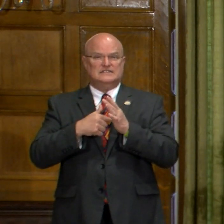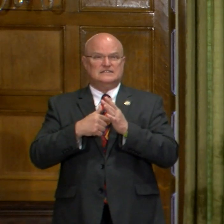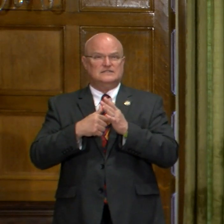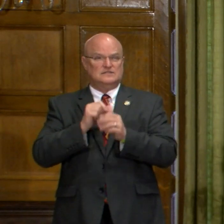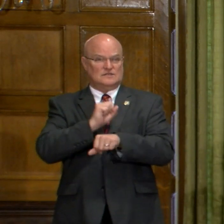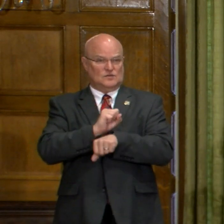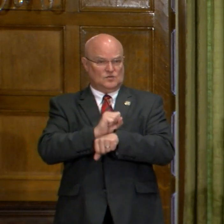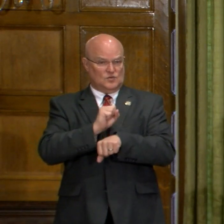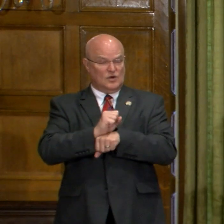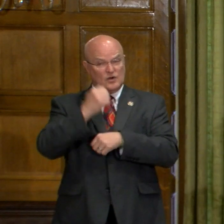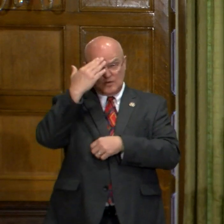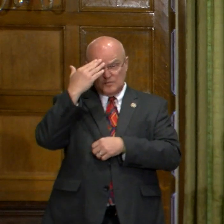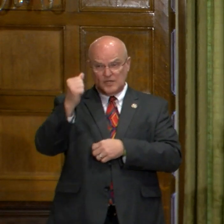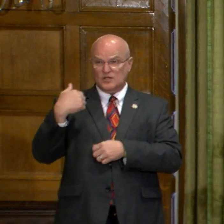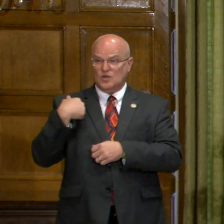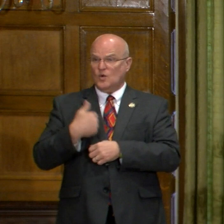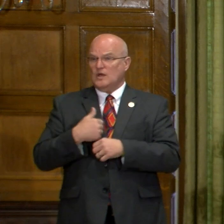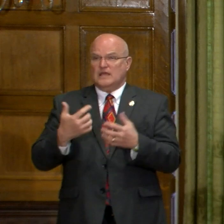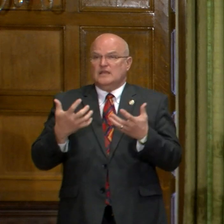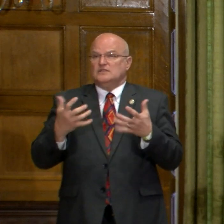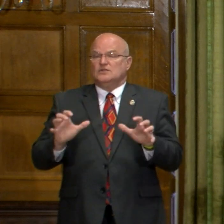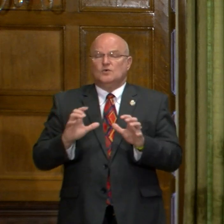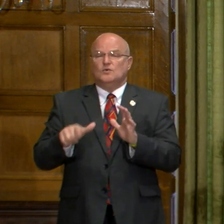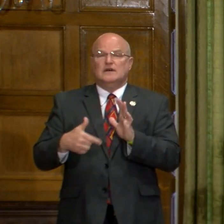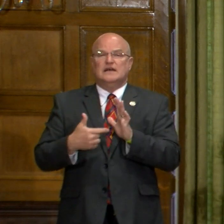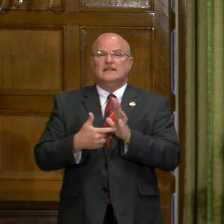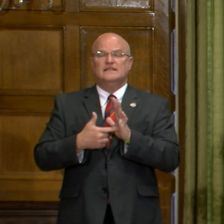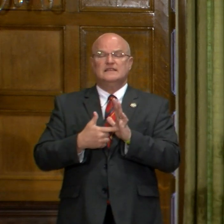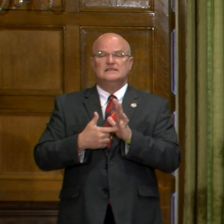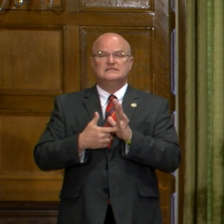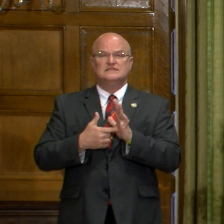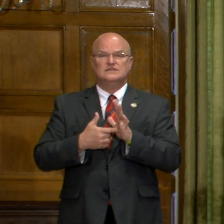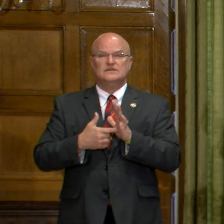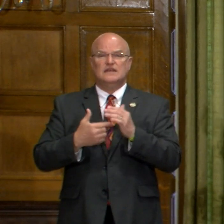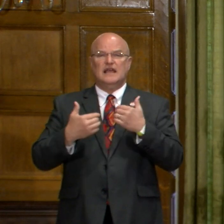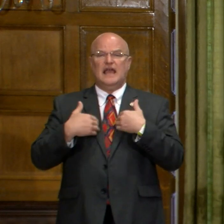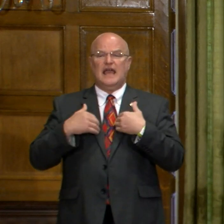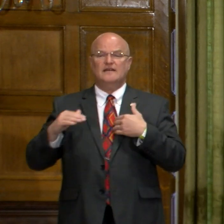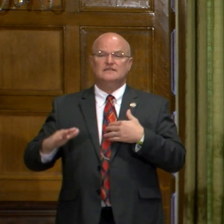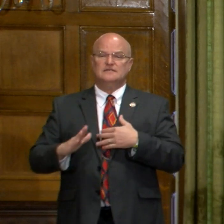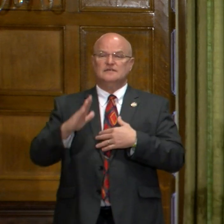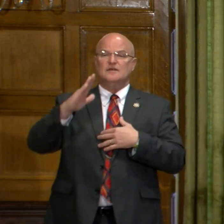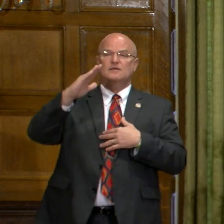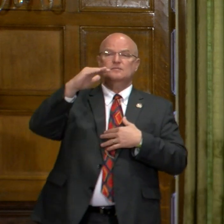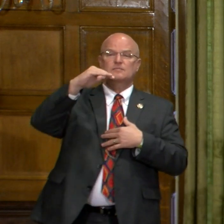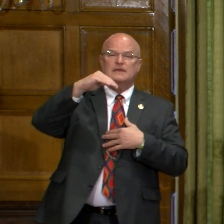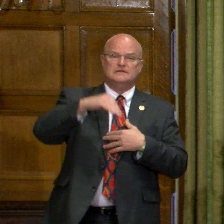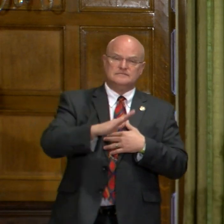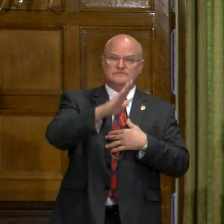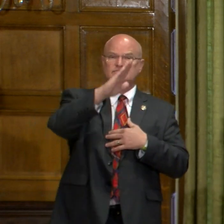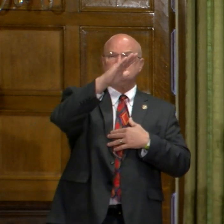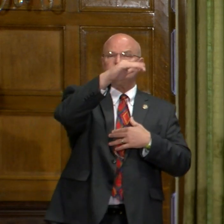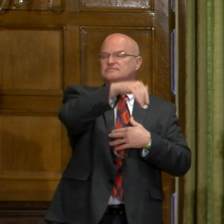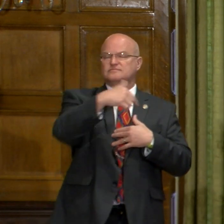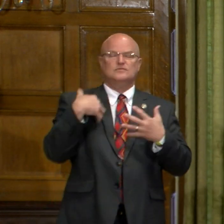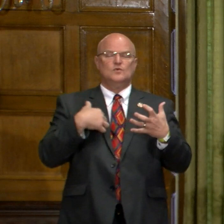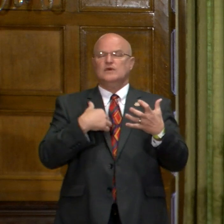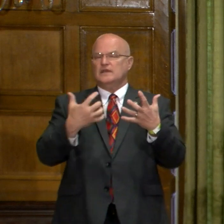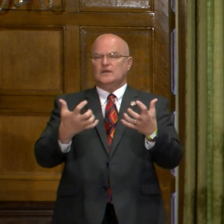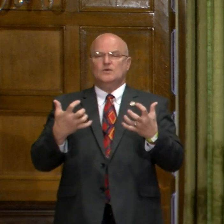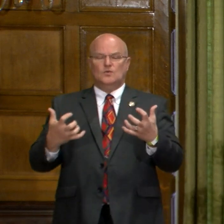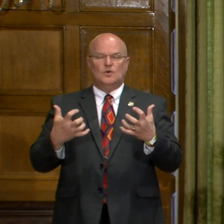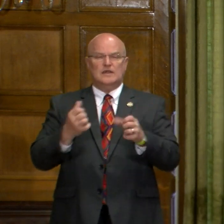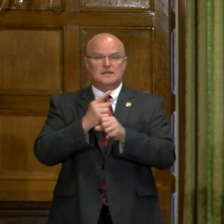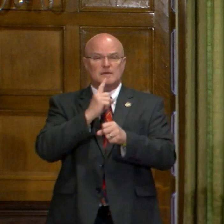capacity, because we don't want this to have peaks down the road. We want to be able